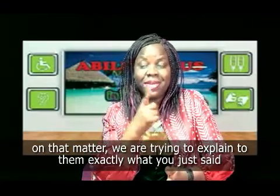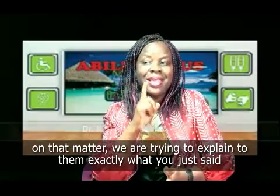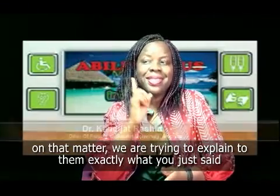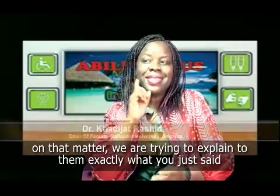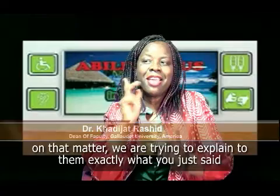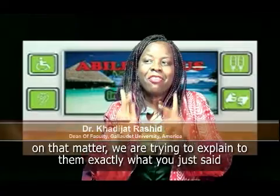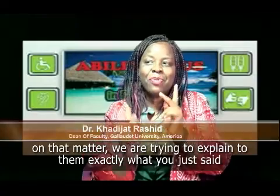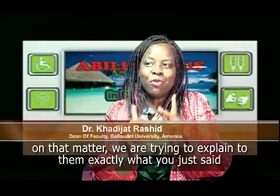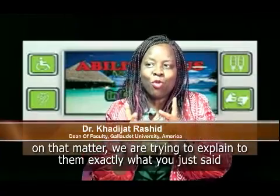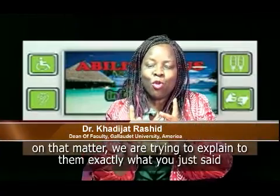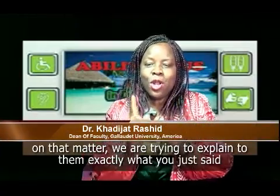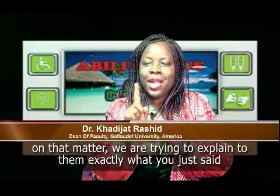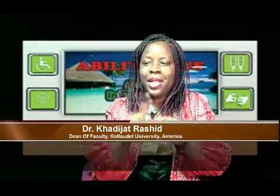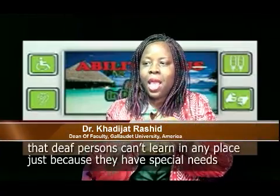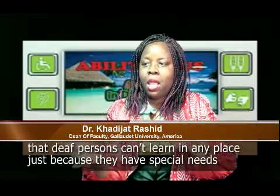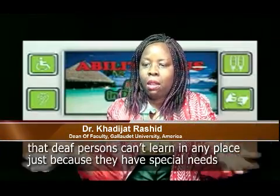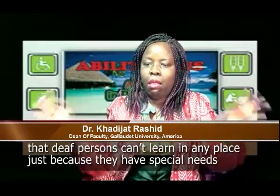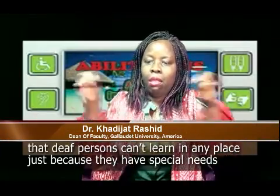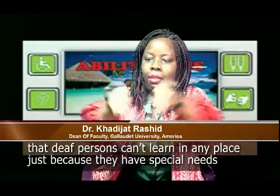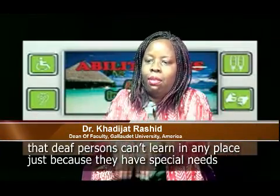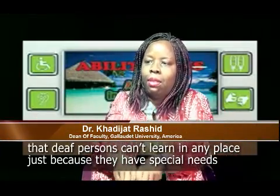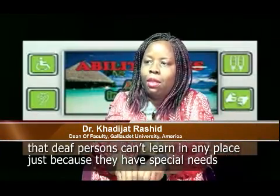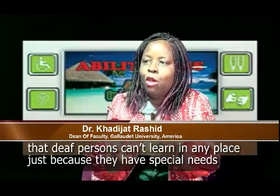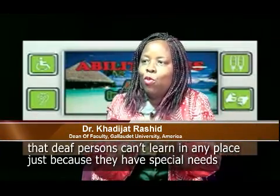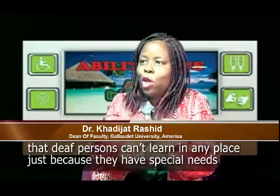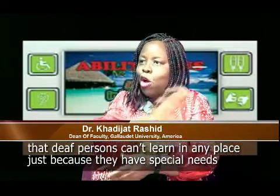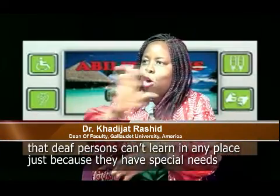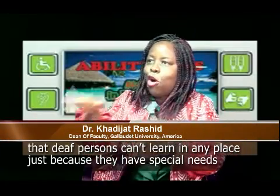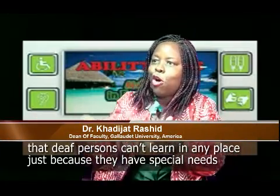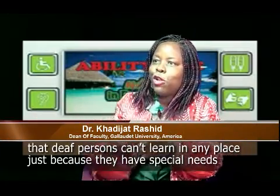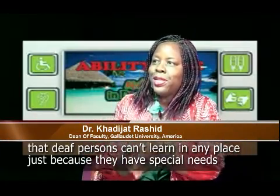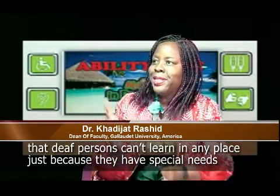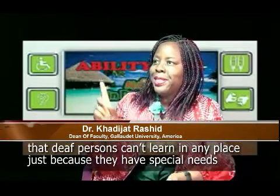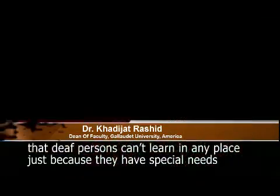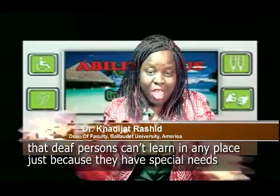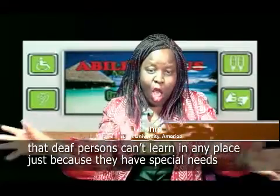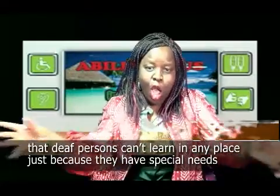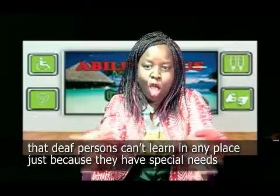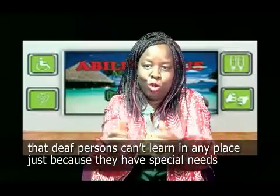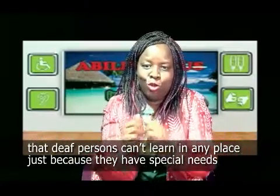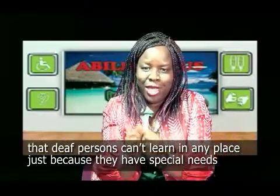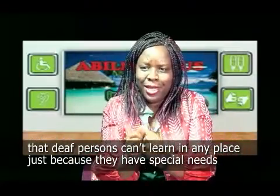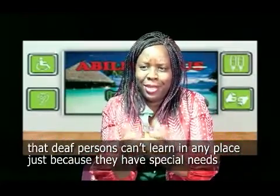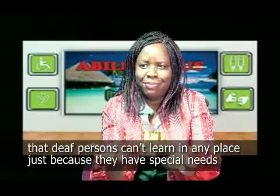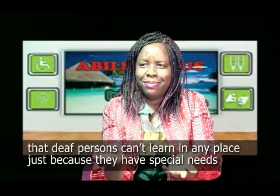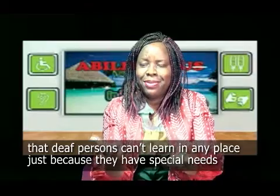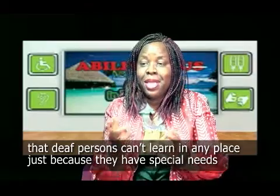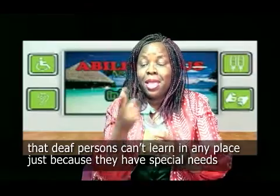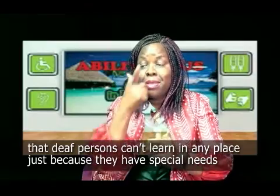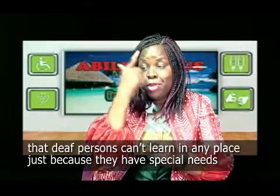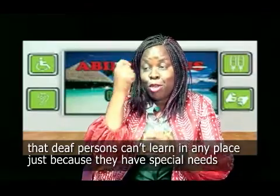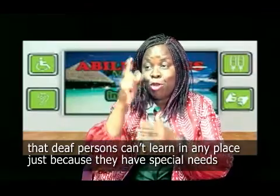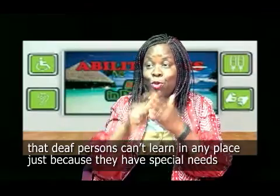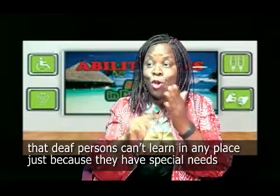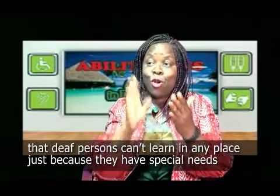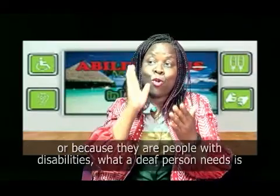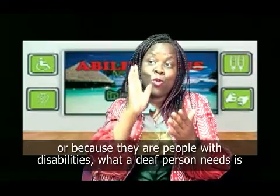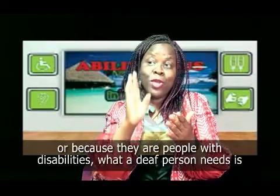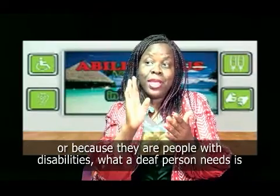exactly what you just said, that deaf persons cannot just in a place just because they have special needs or because they are